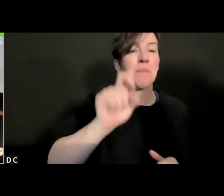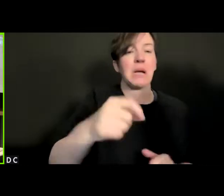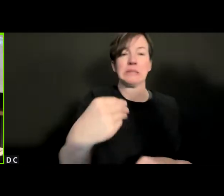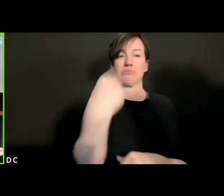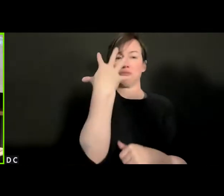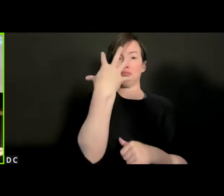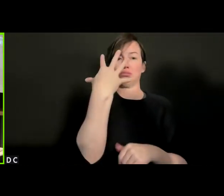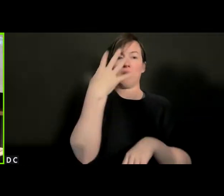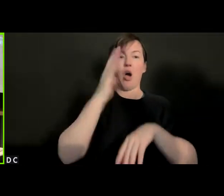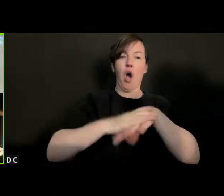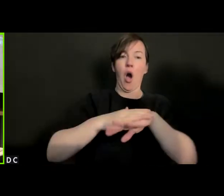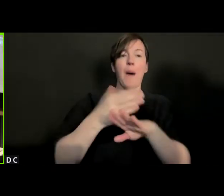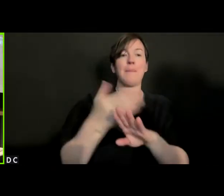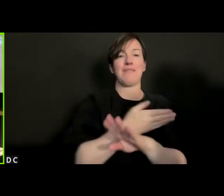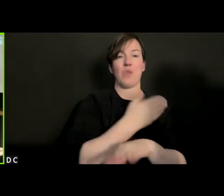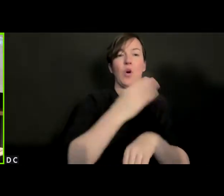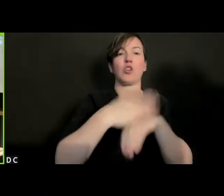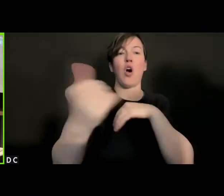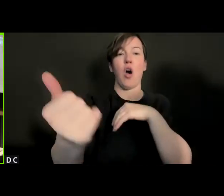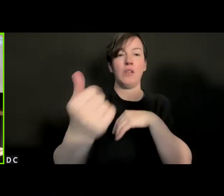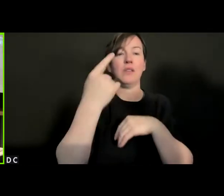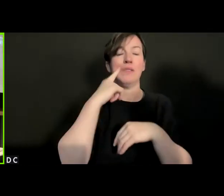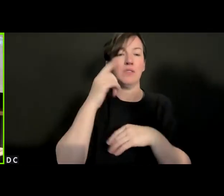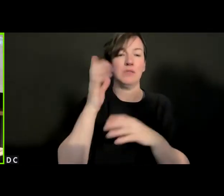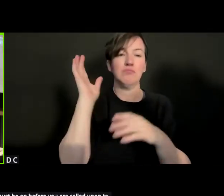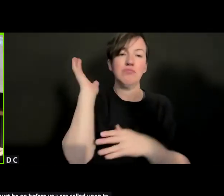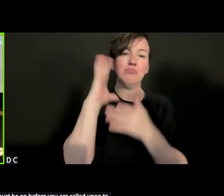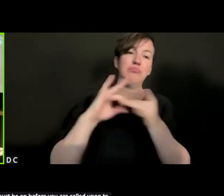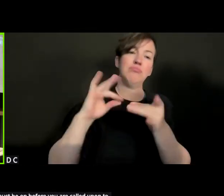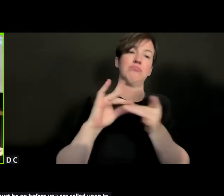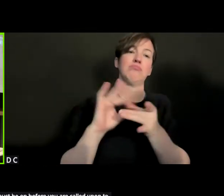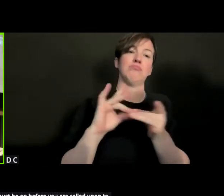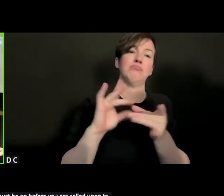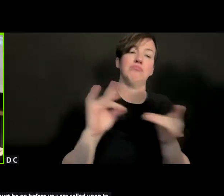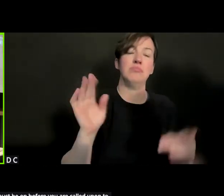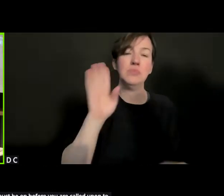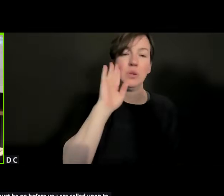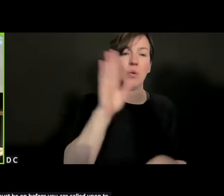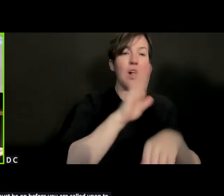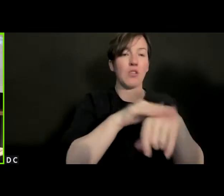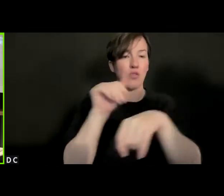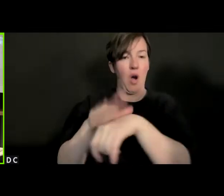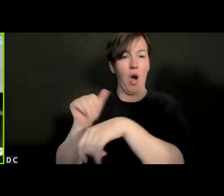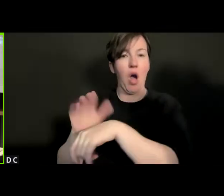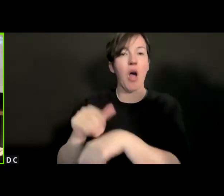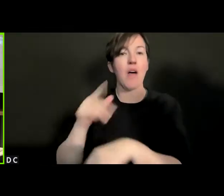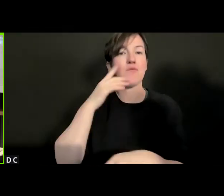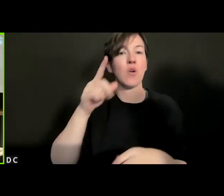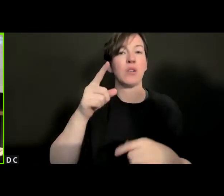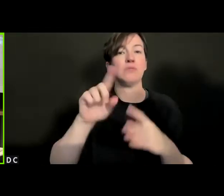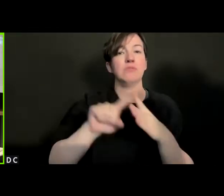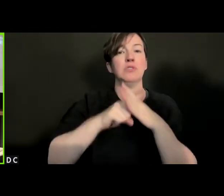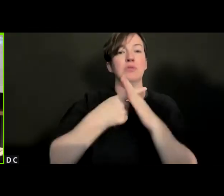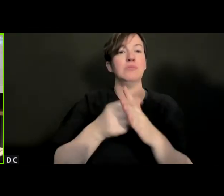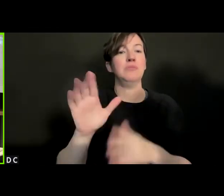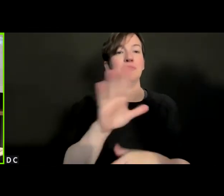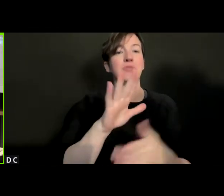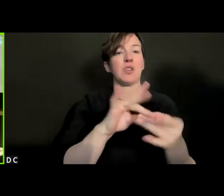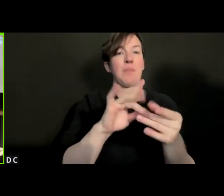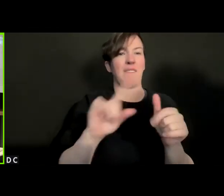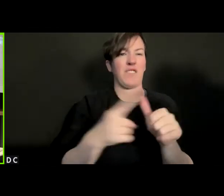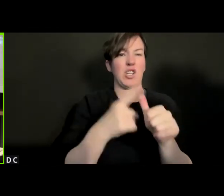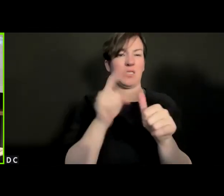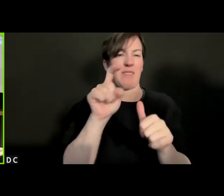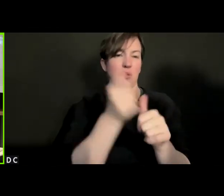on before you are called upon to make a public comment. We will call on you to begin your comment once we have promoted